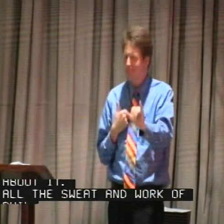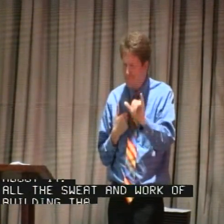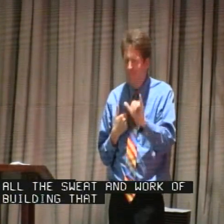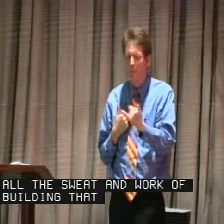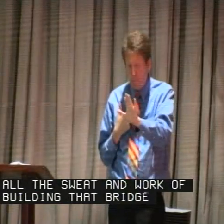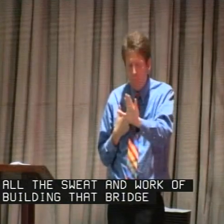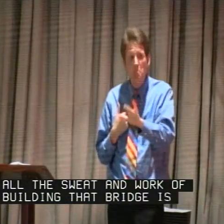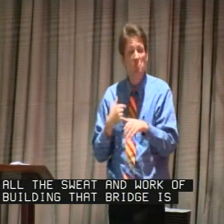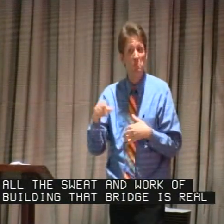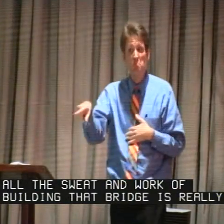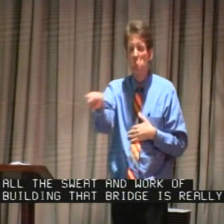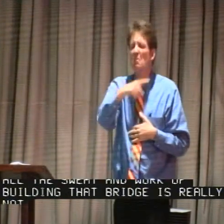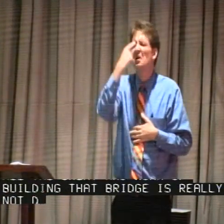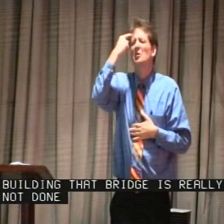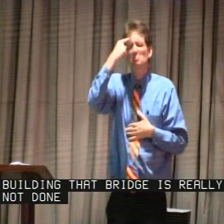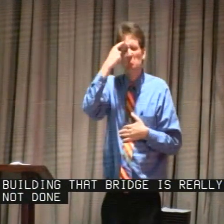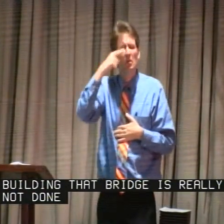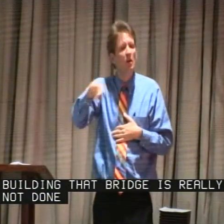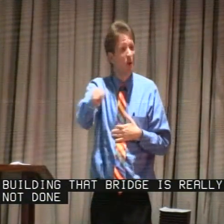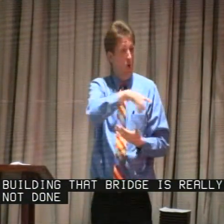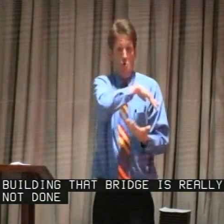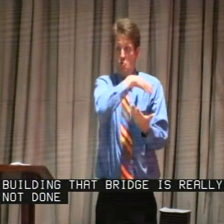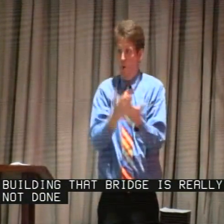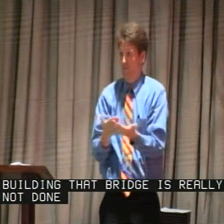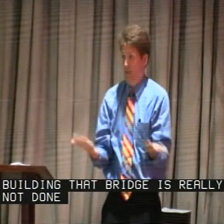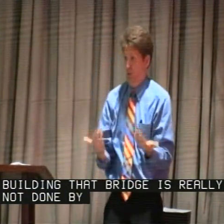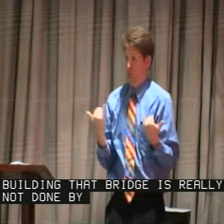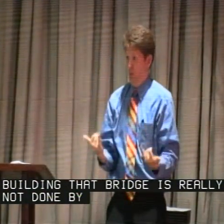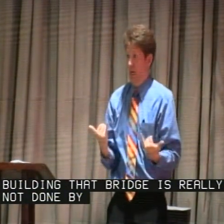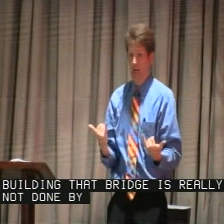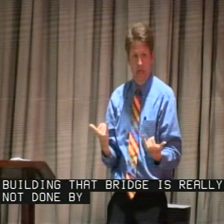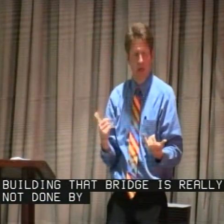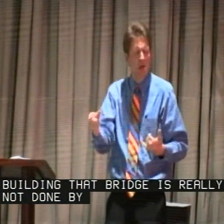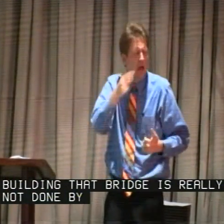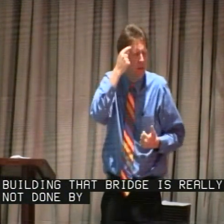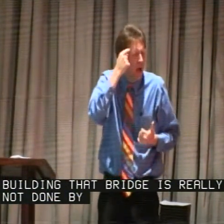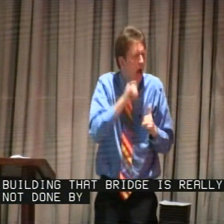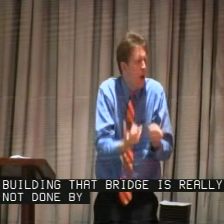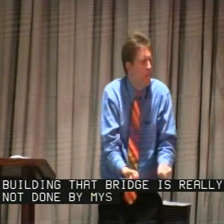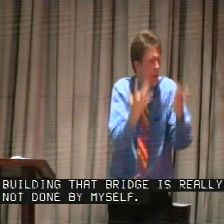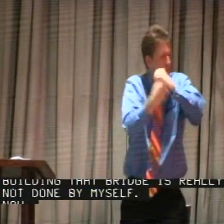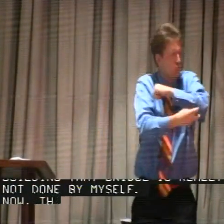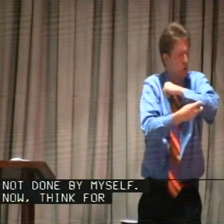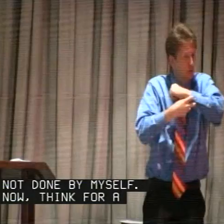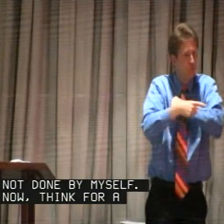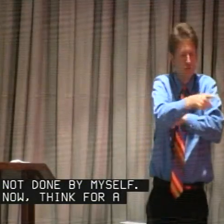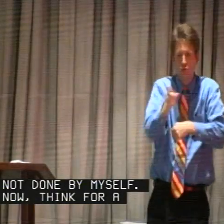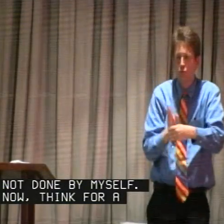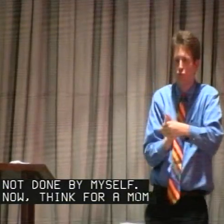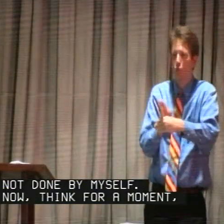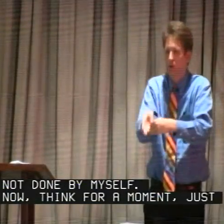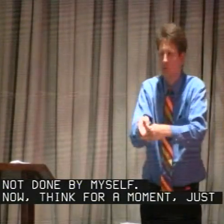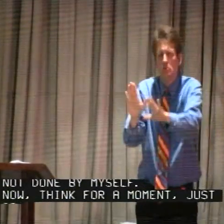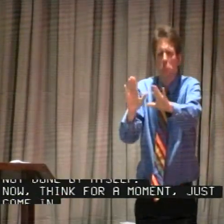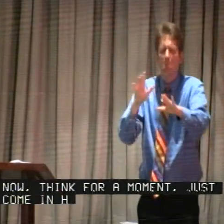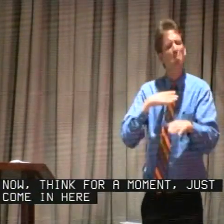by myself. Now think for a moment. Just coming here today, how many bridges did you